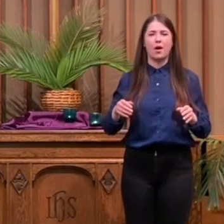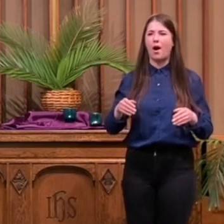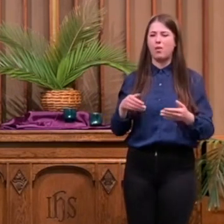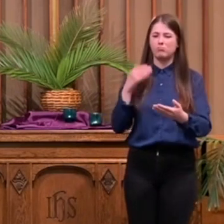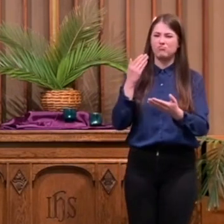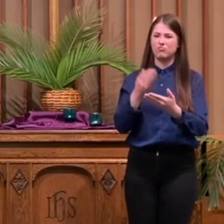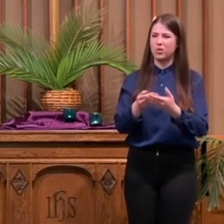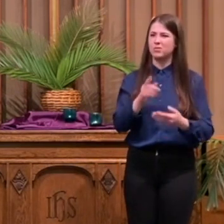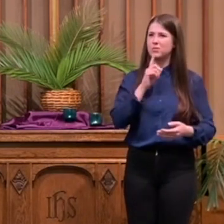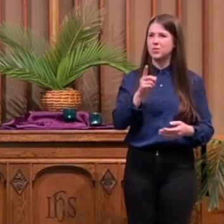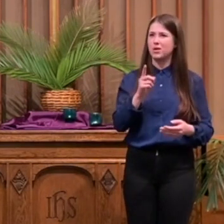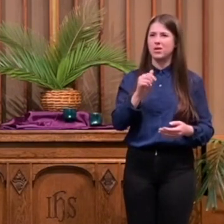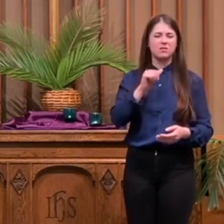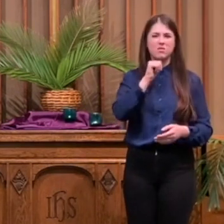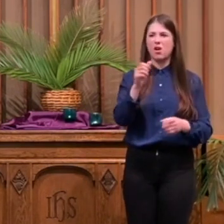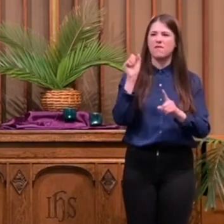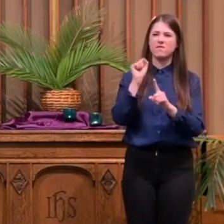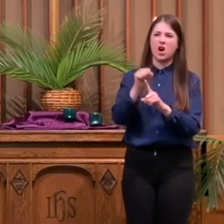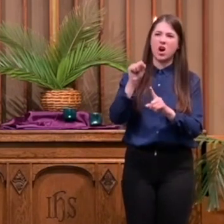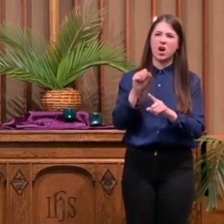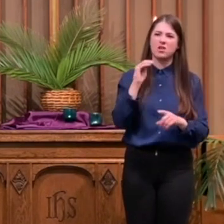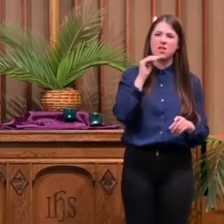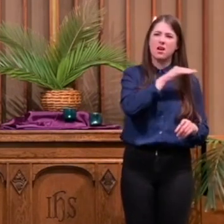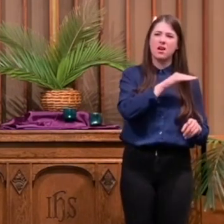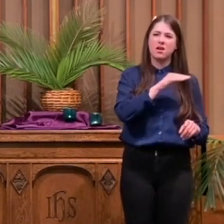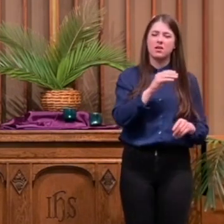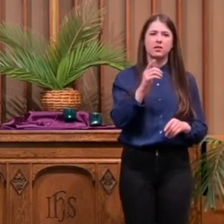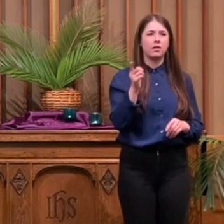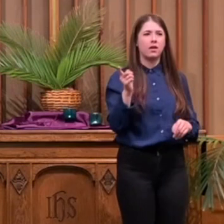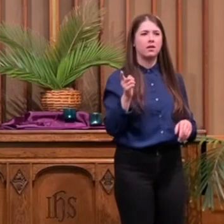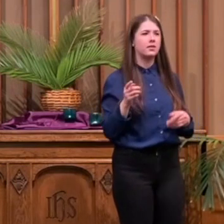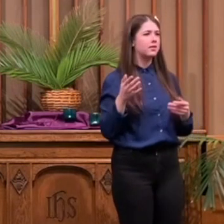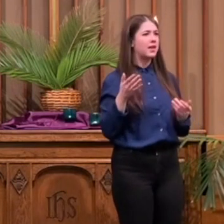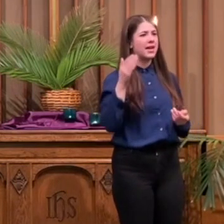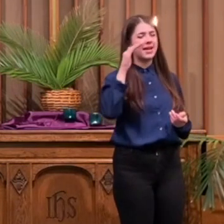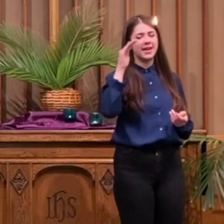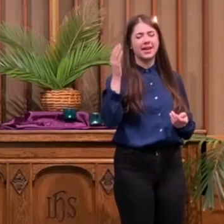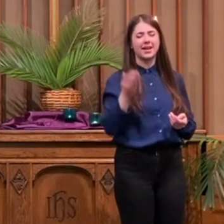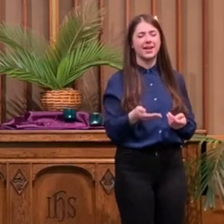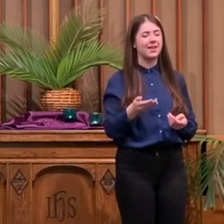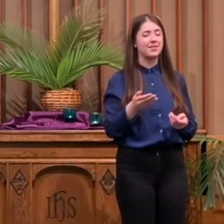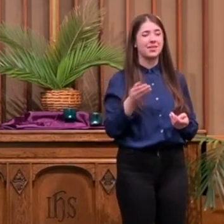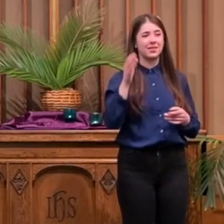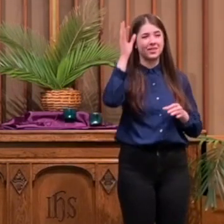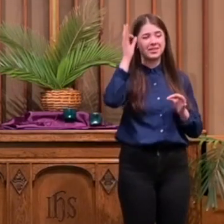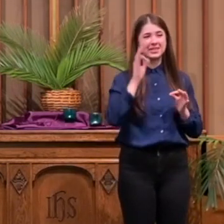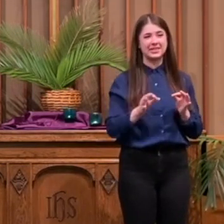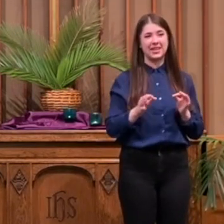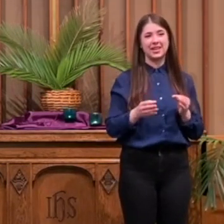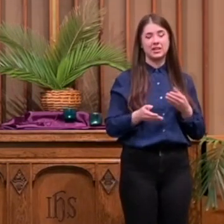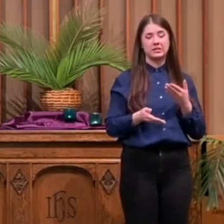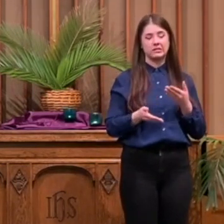fraud or a sham, these leaders still never came to the conclusion that